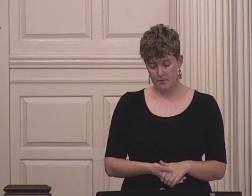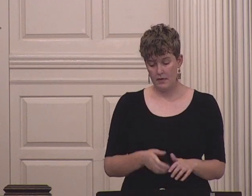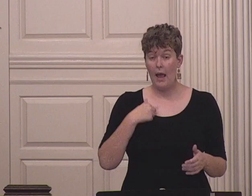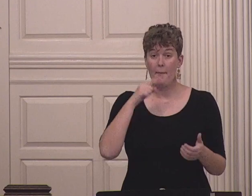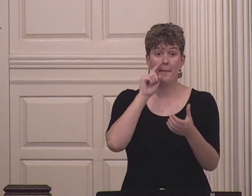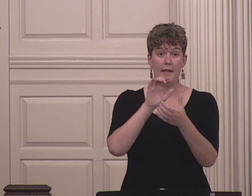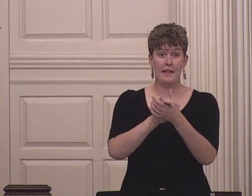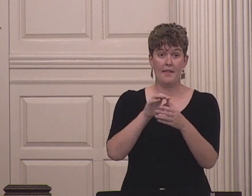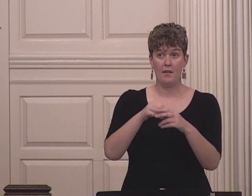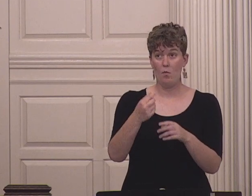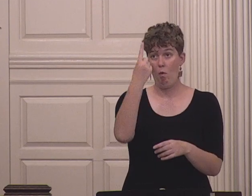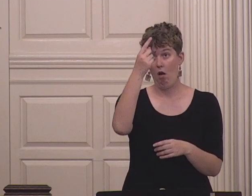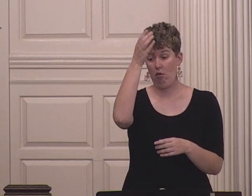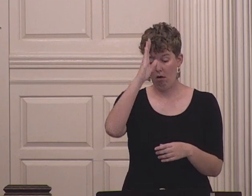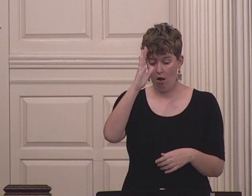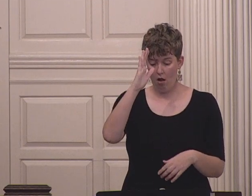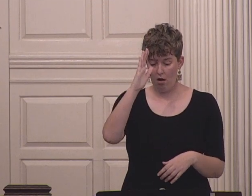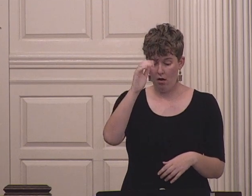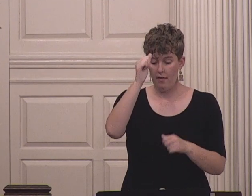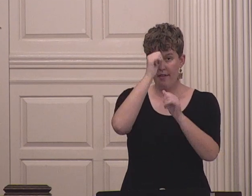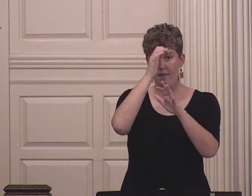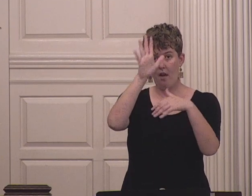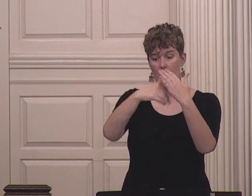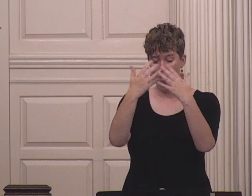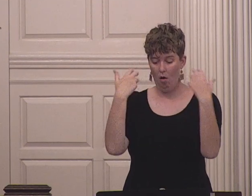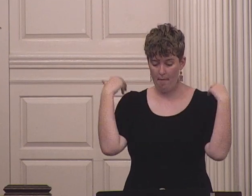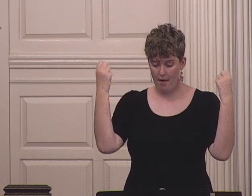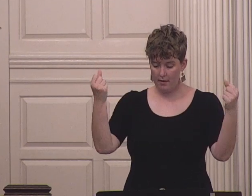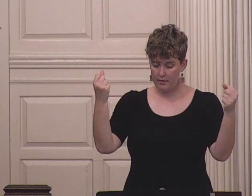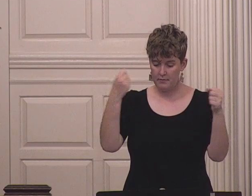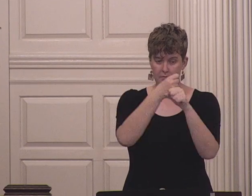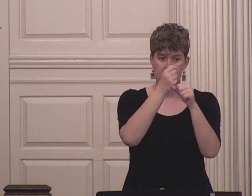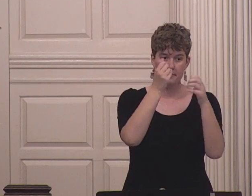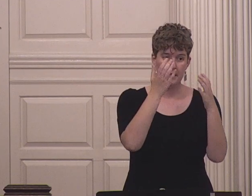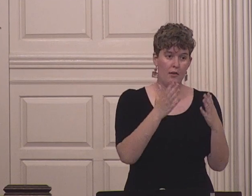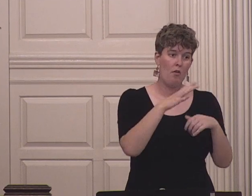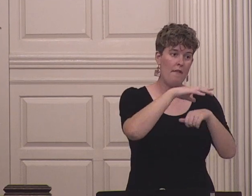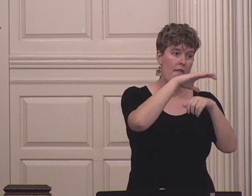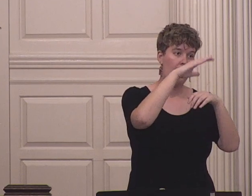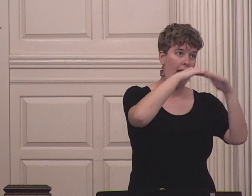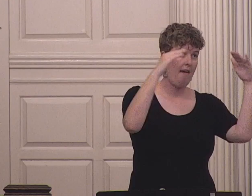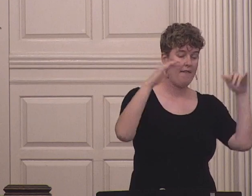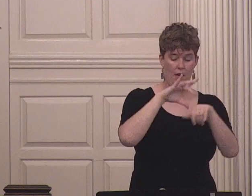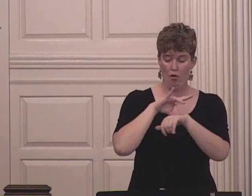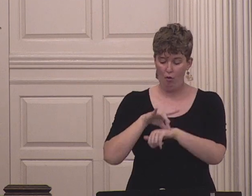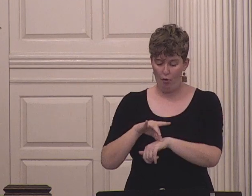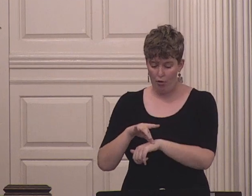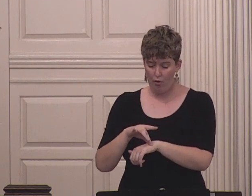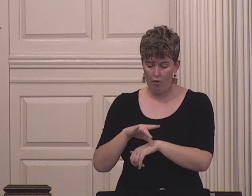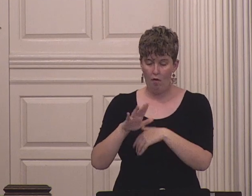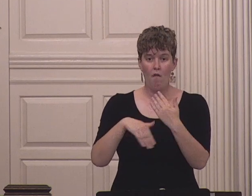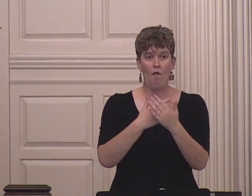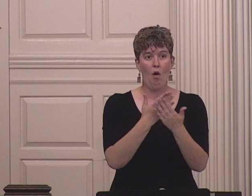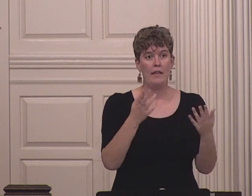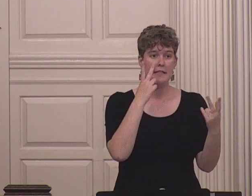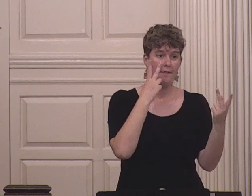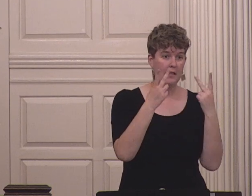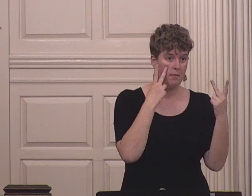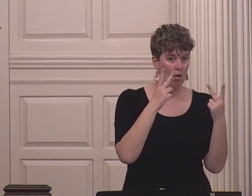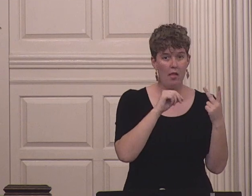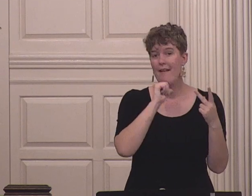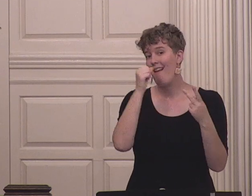I believe in one God, the Father Almighty, maker of heaven and earth, of all things visible